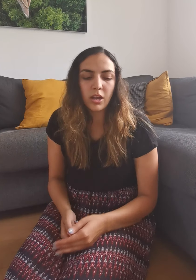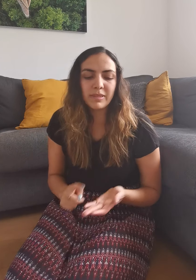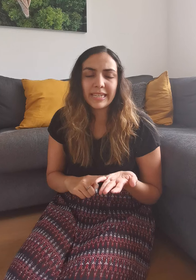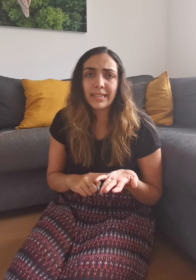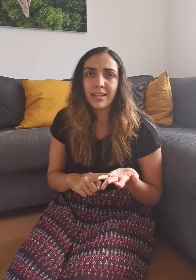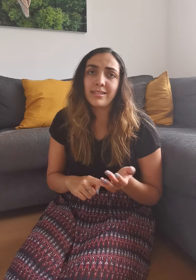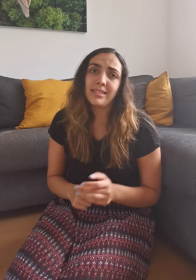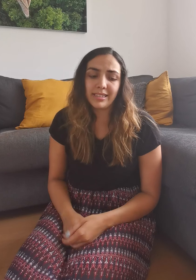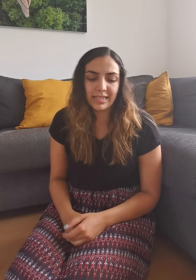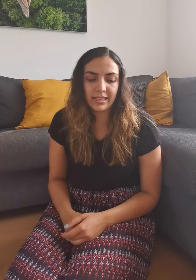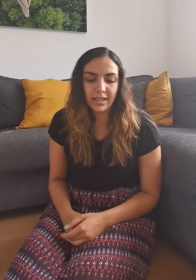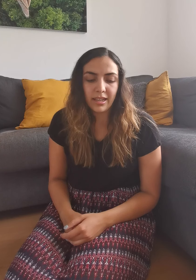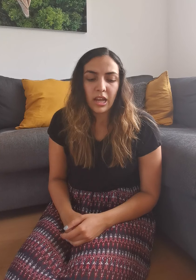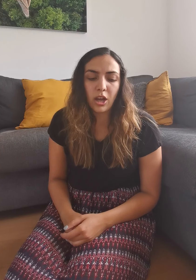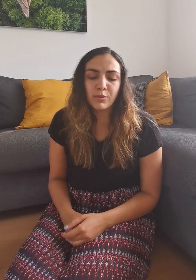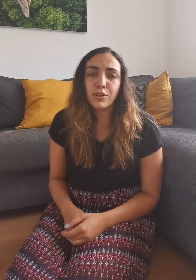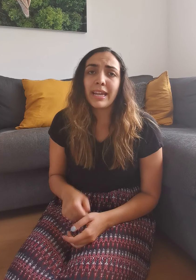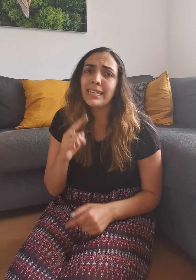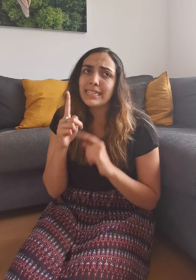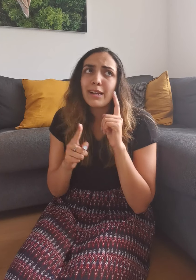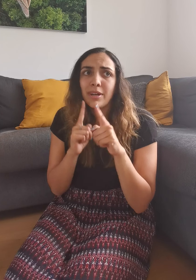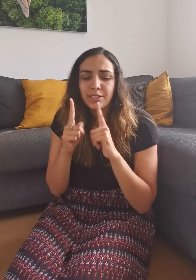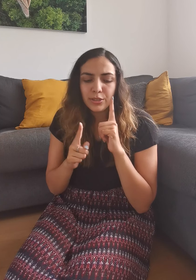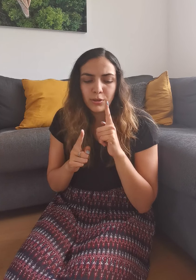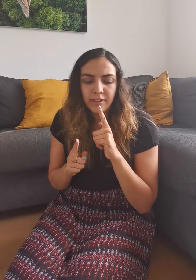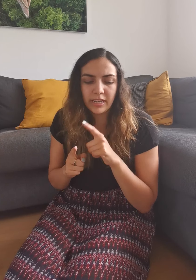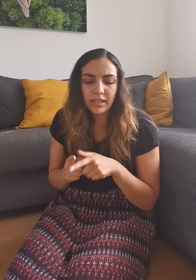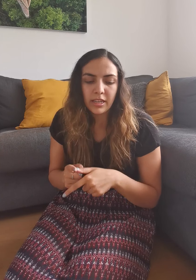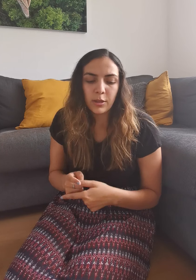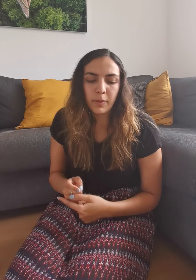I'm Tiddler, said Tiddler. I'm tracking down my story. The